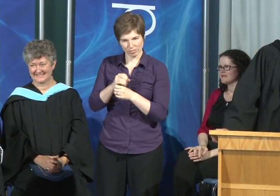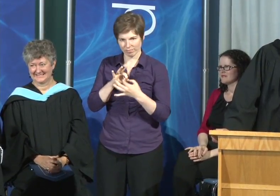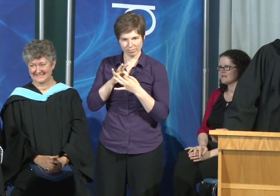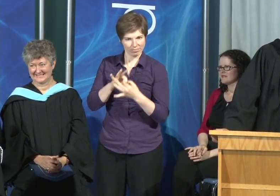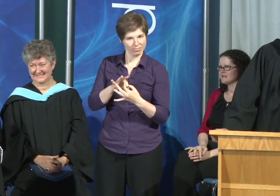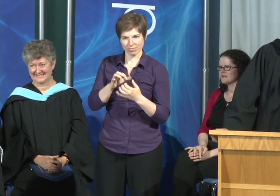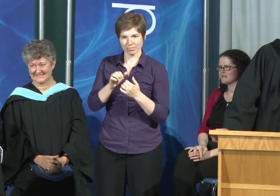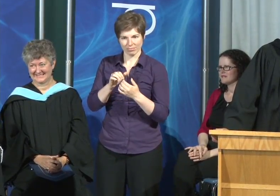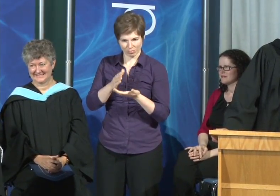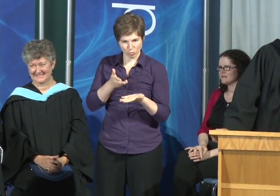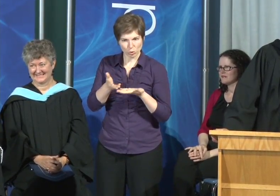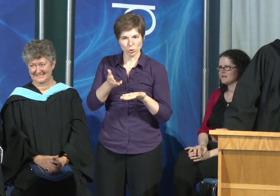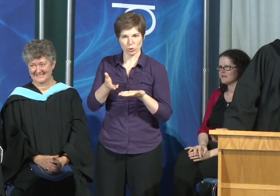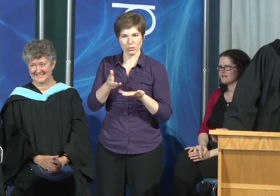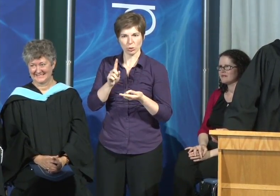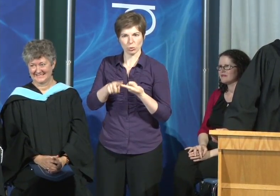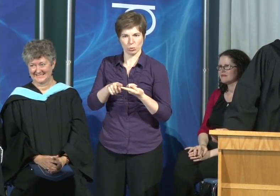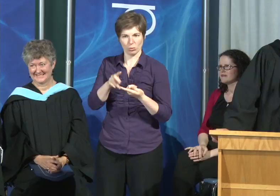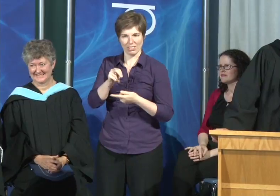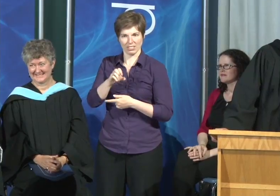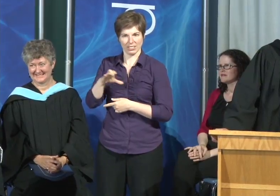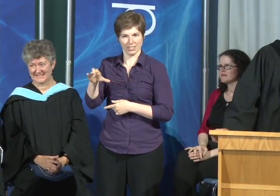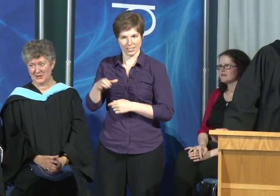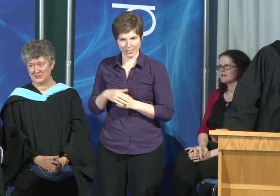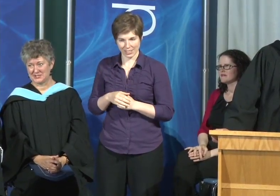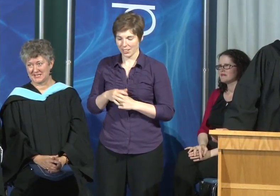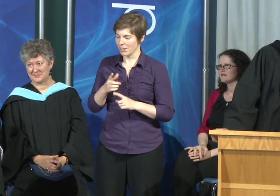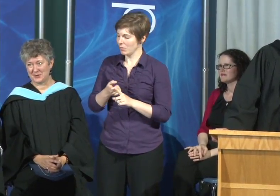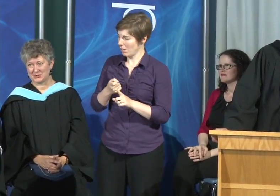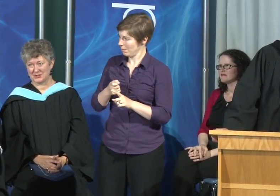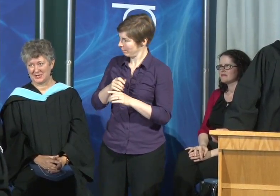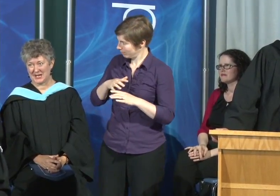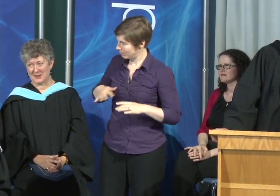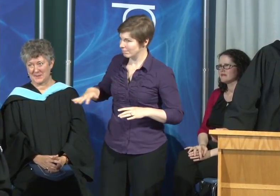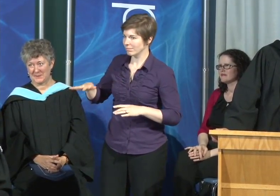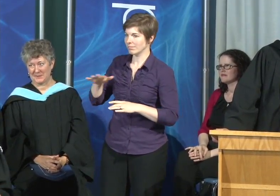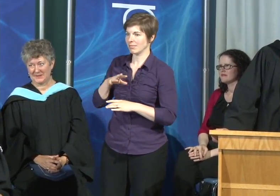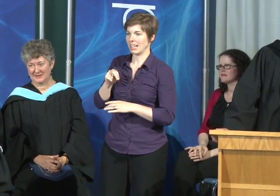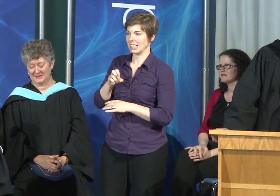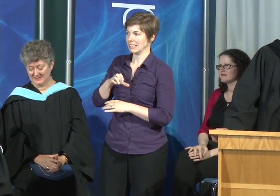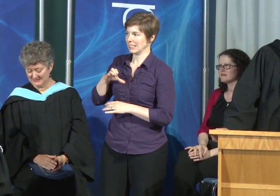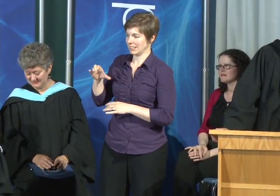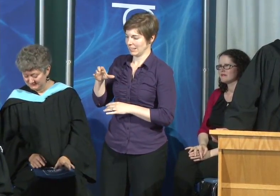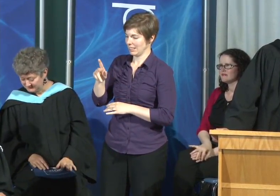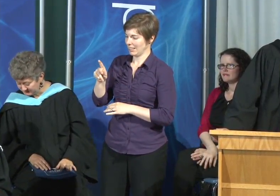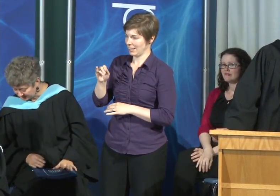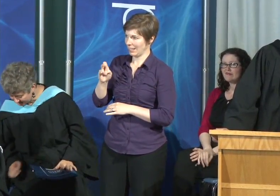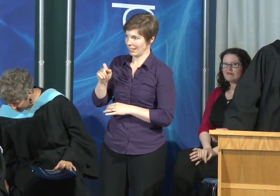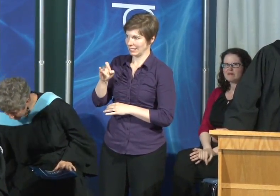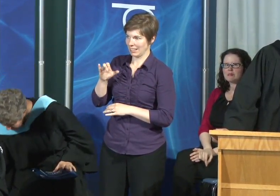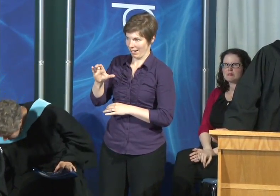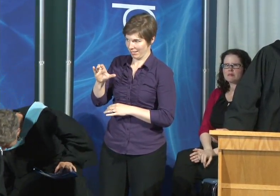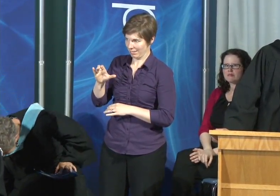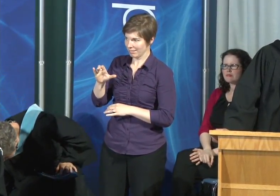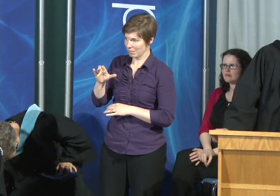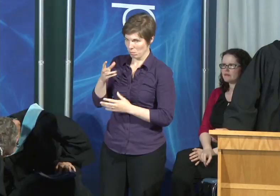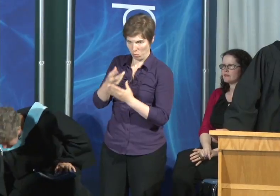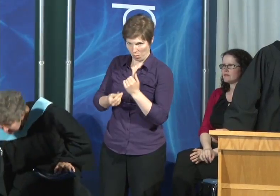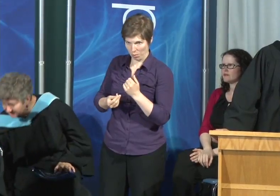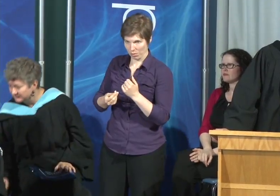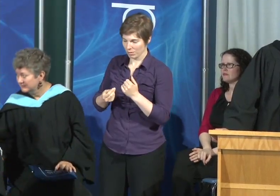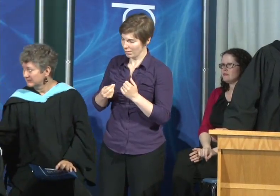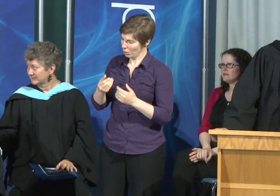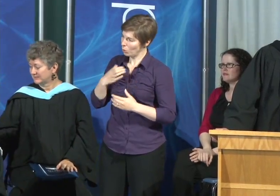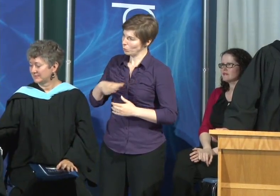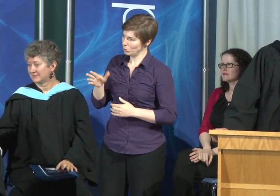college. Isabel, on behalf of the entire college, and on behalf of the Kingstec campus, we wish you the very best in